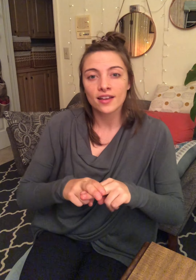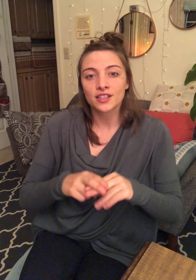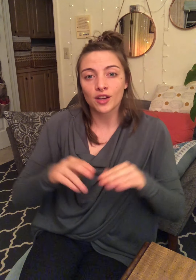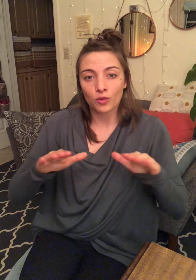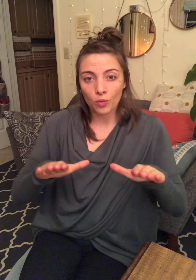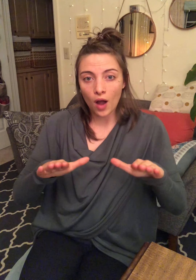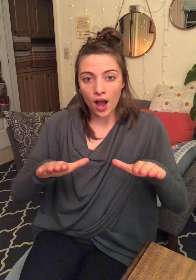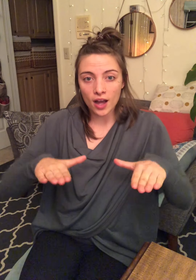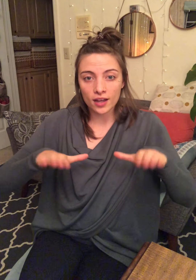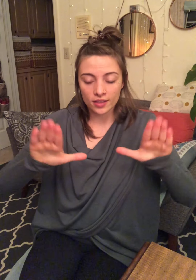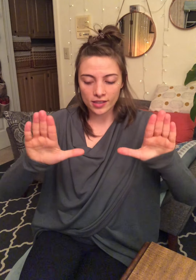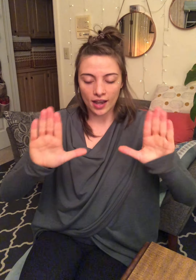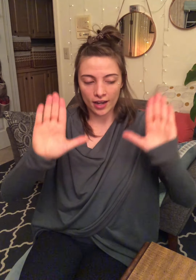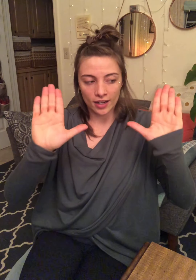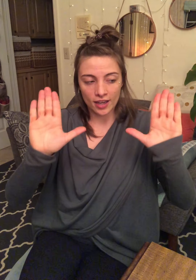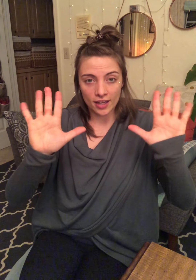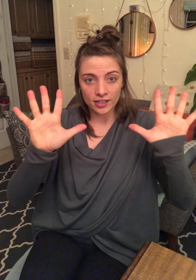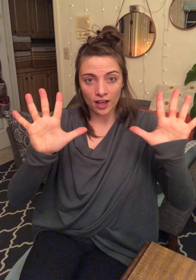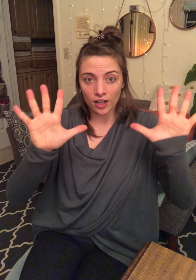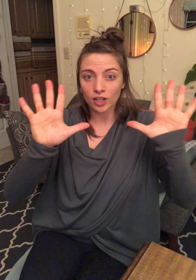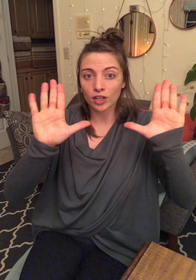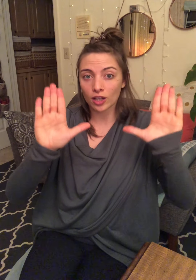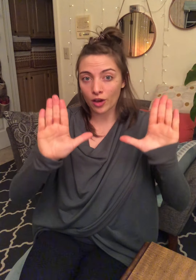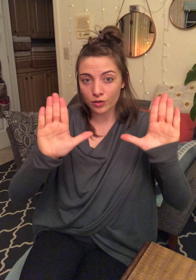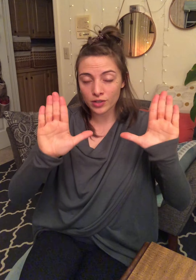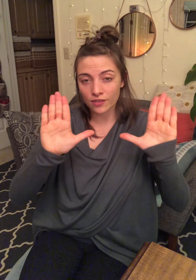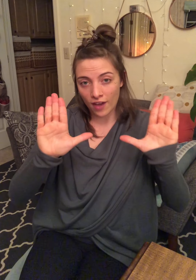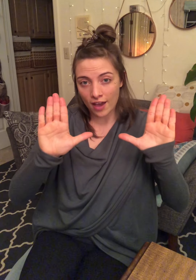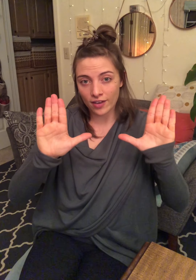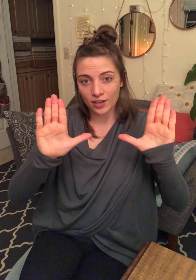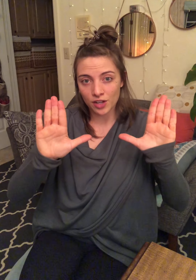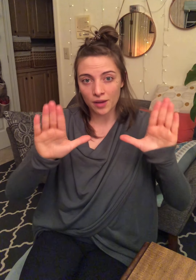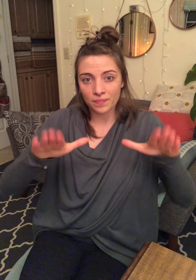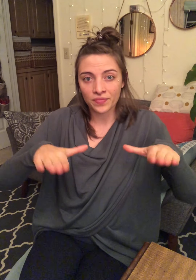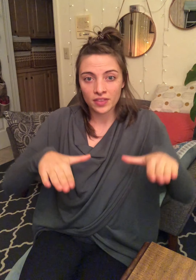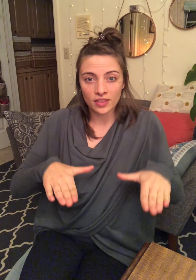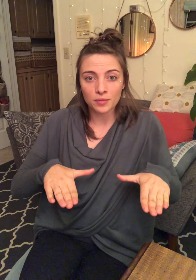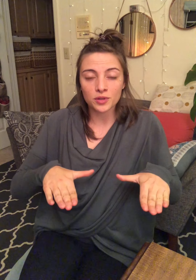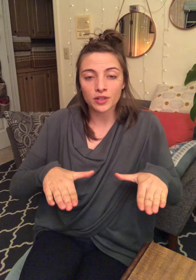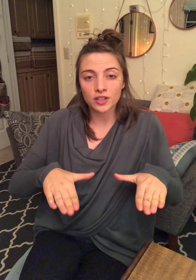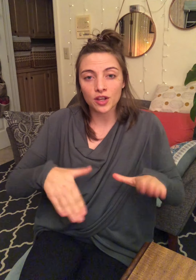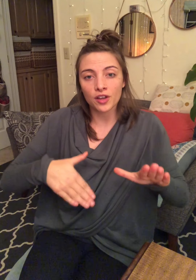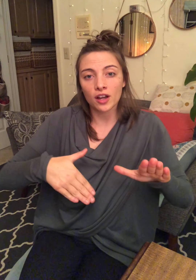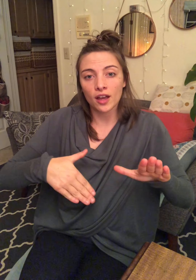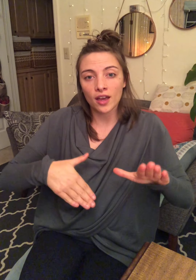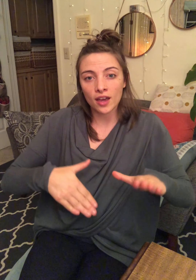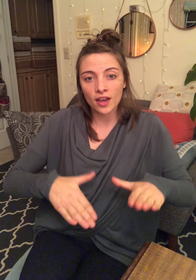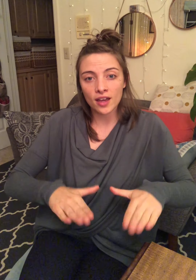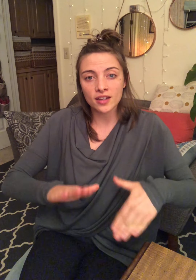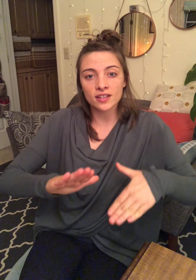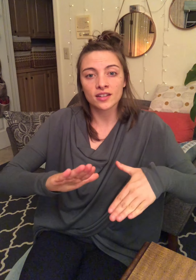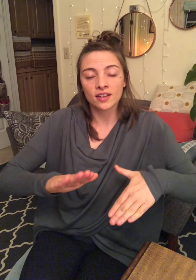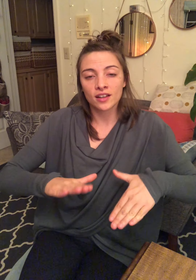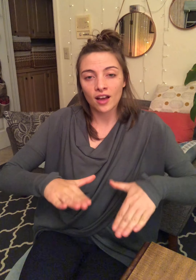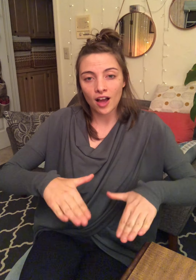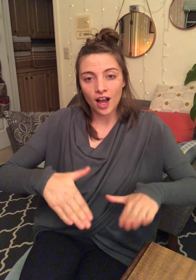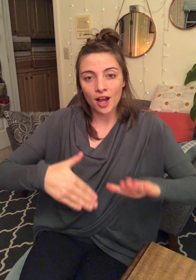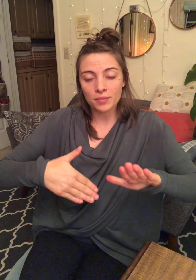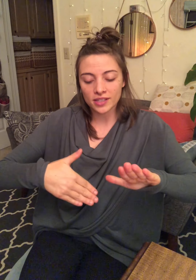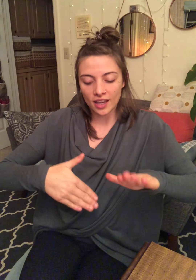So walk, the sign is a closed 5 hand shape, thumbs towards each other, and opposite of